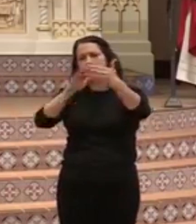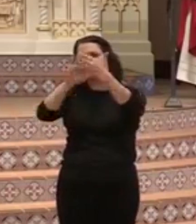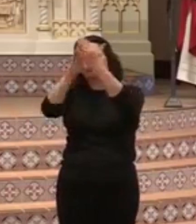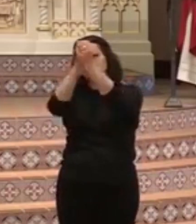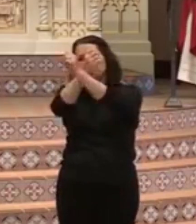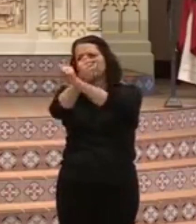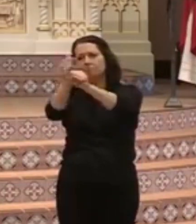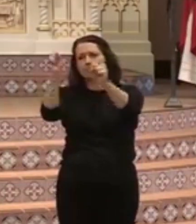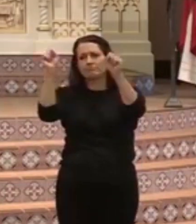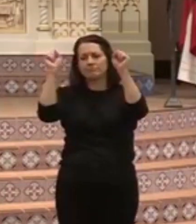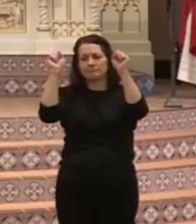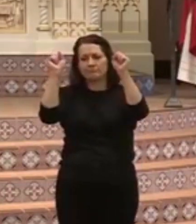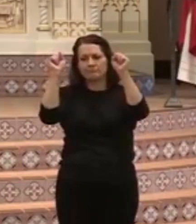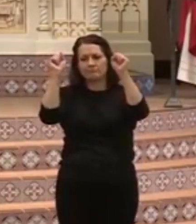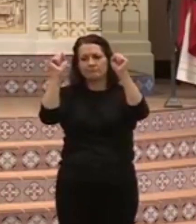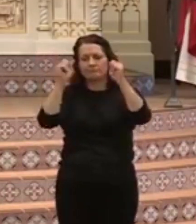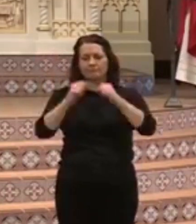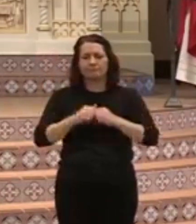salvation.